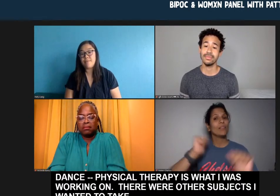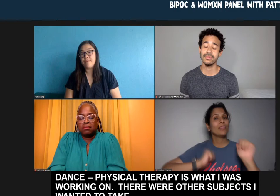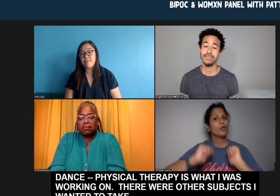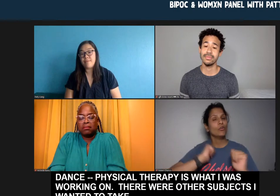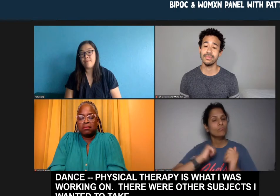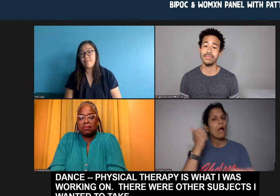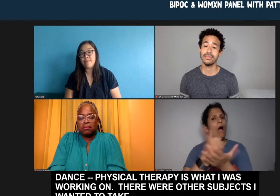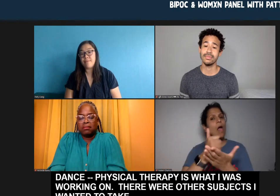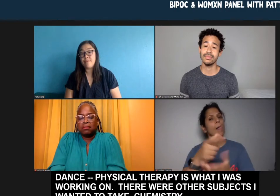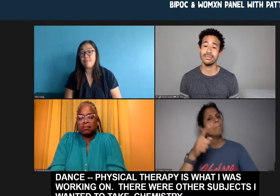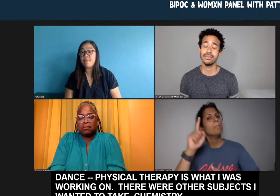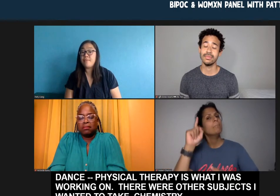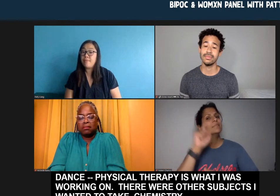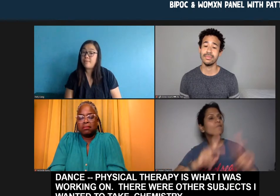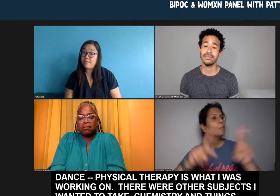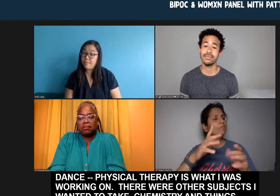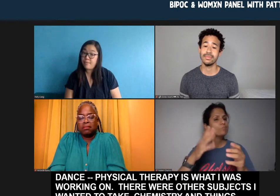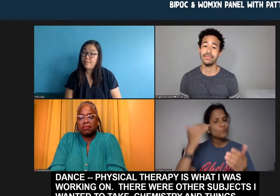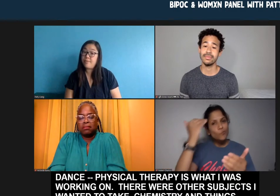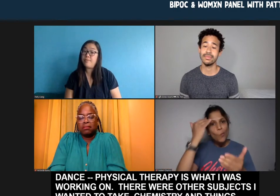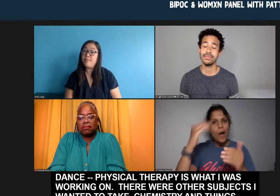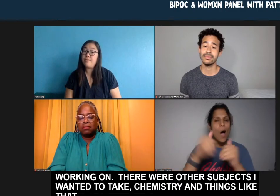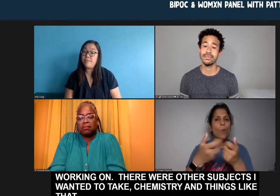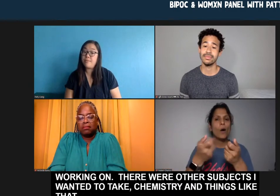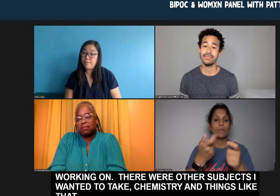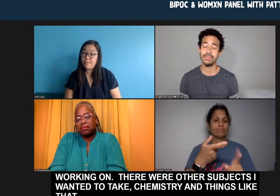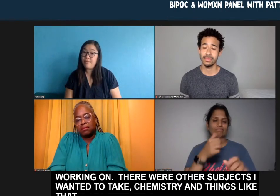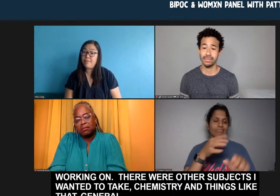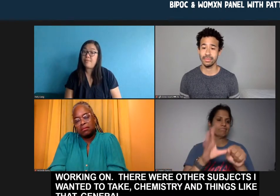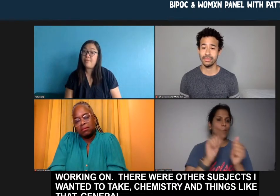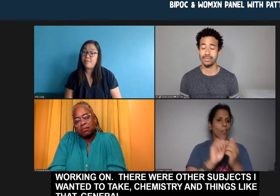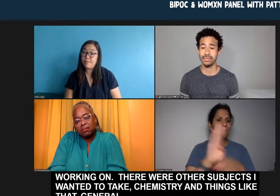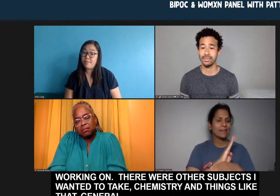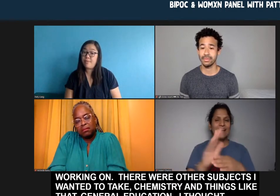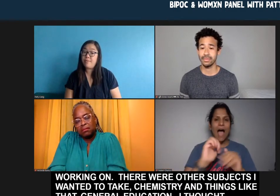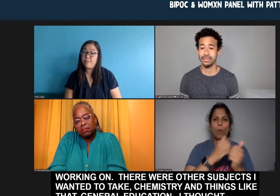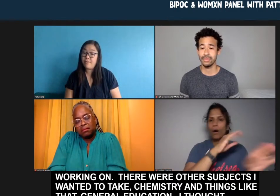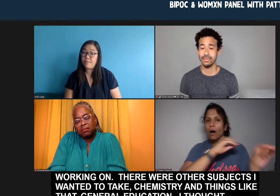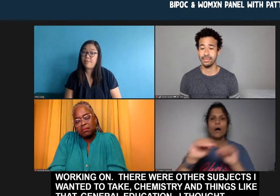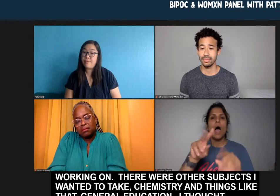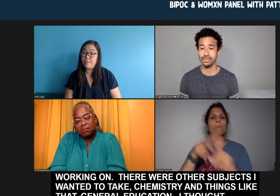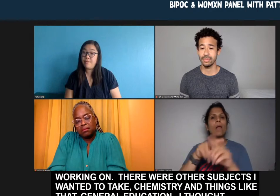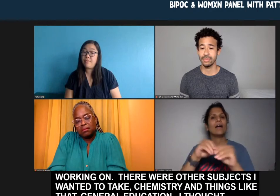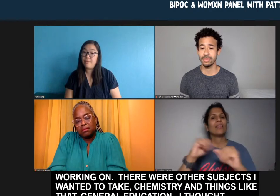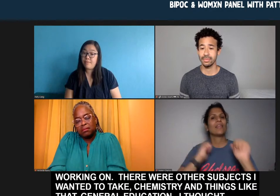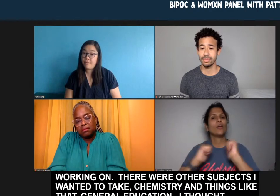education. But then I thought I would love to work in the theater.